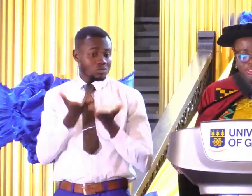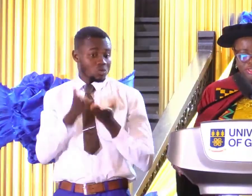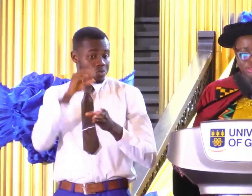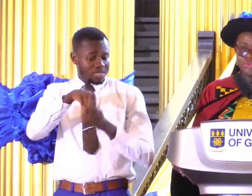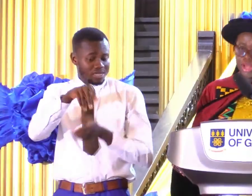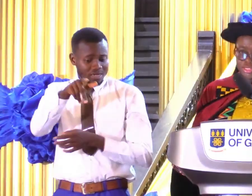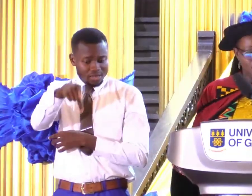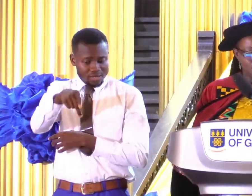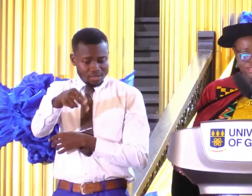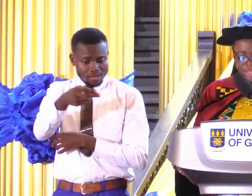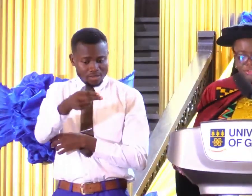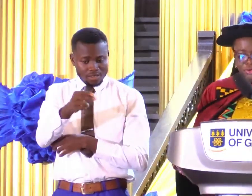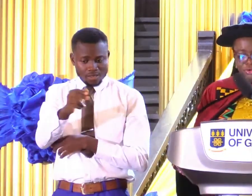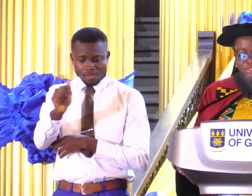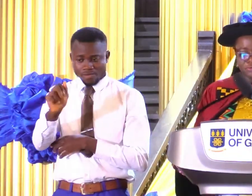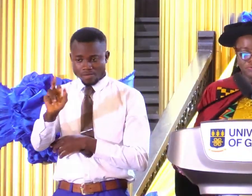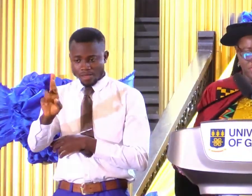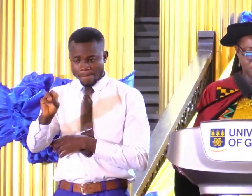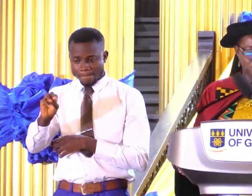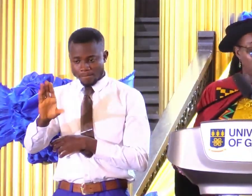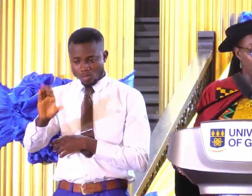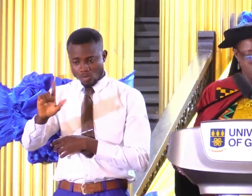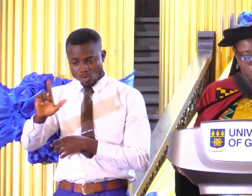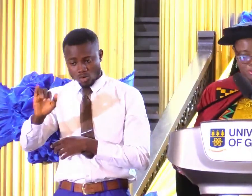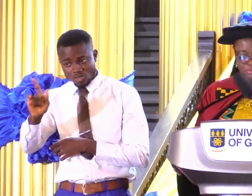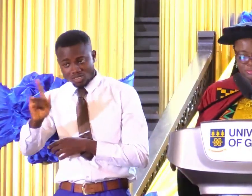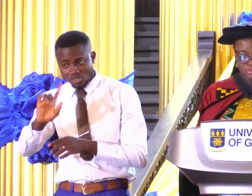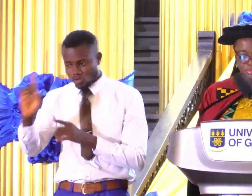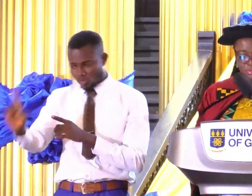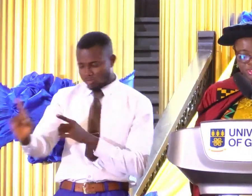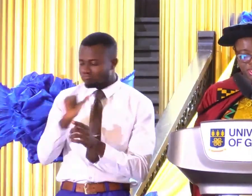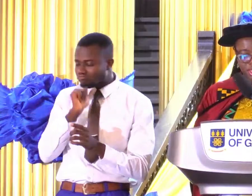pharmacology, one size does not fit all.